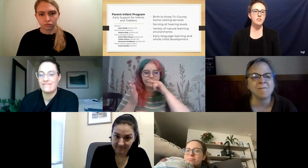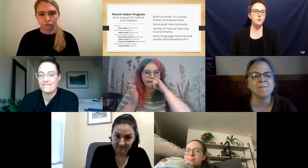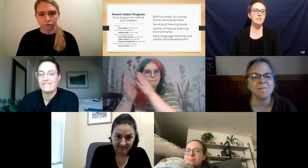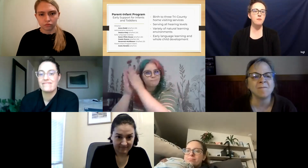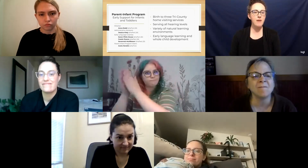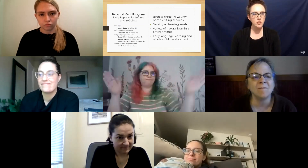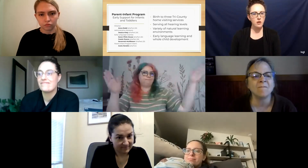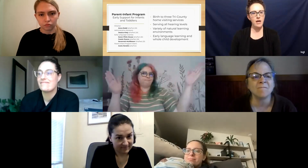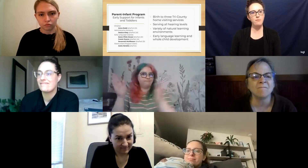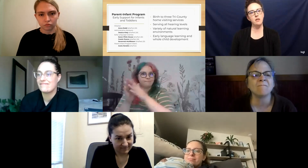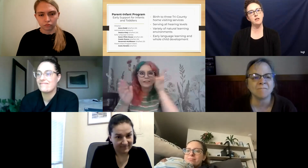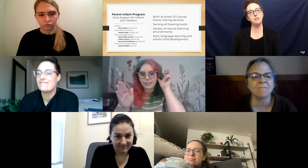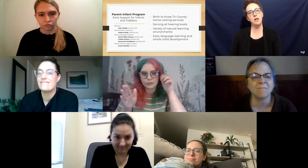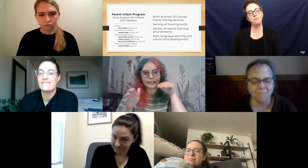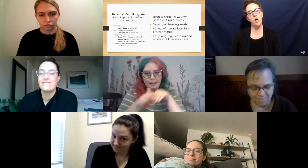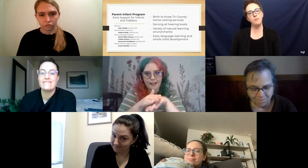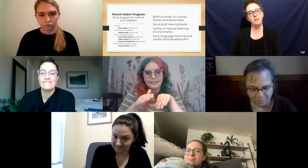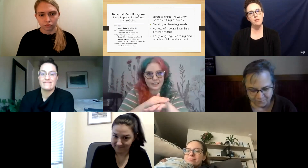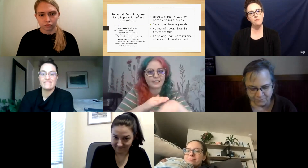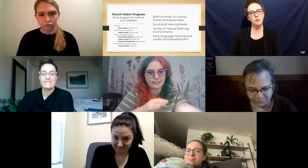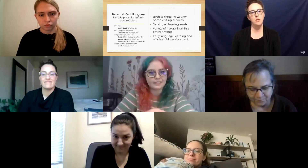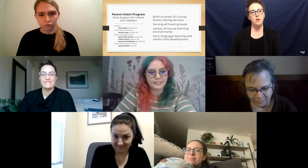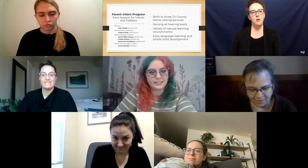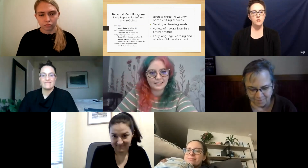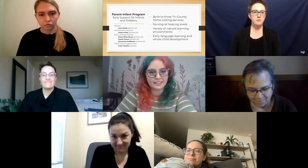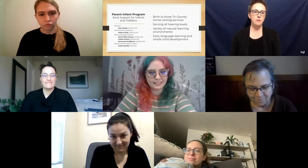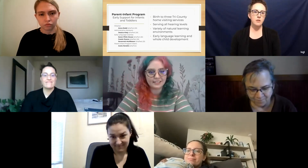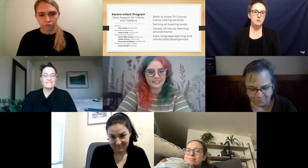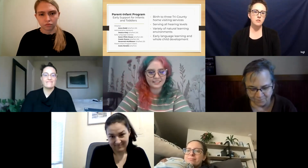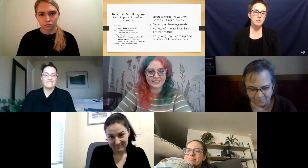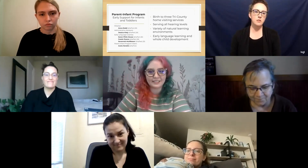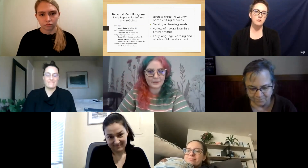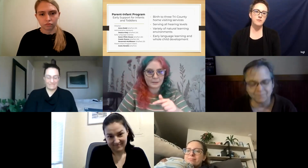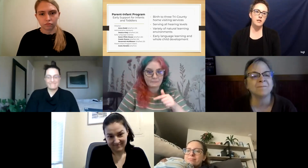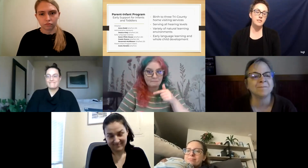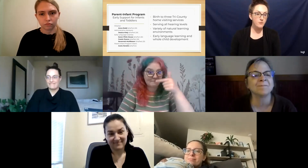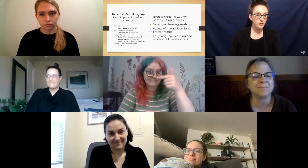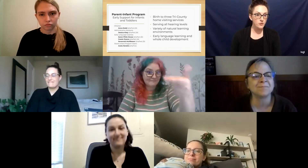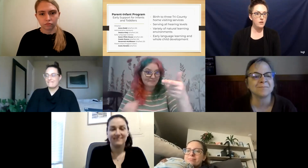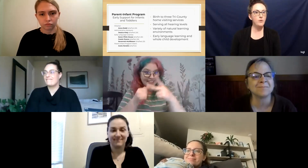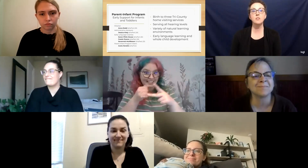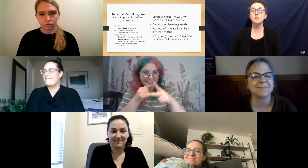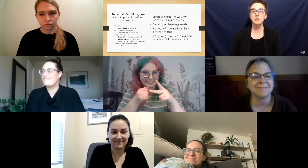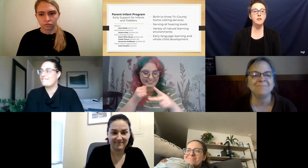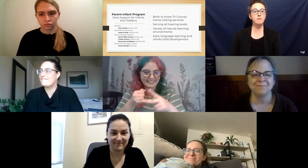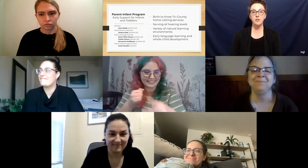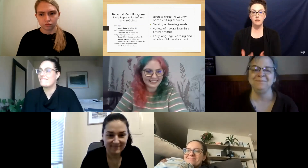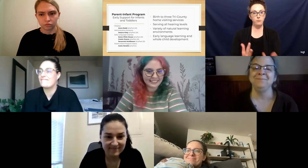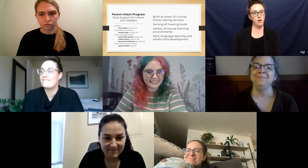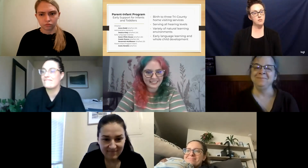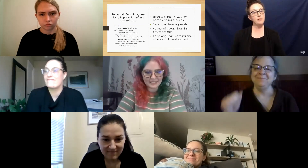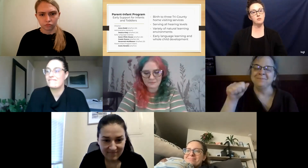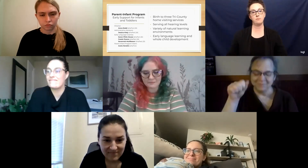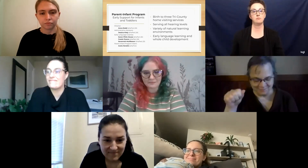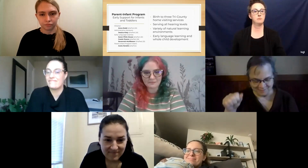So I just wanted to mention all that because commonly people assume that we only serve deaf children, and we actually serve a very